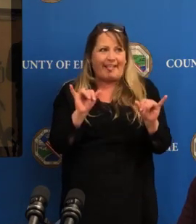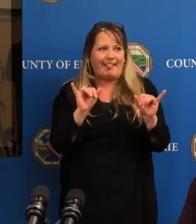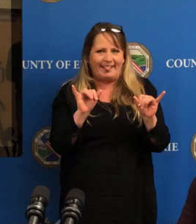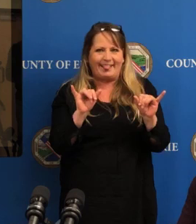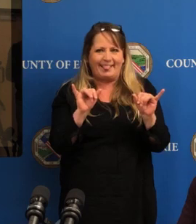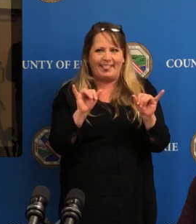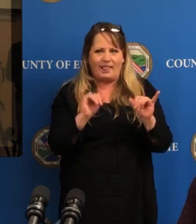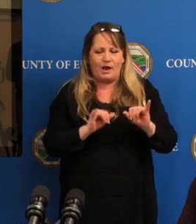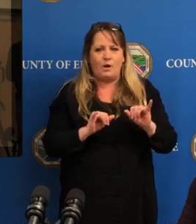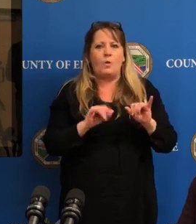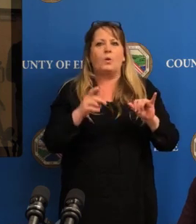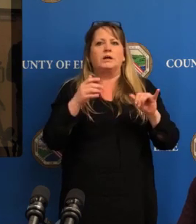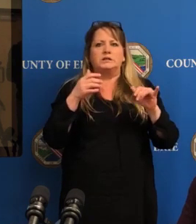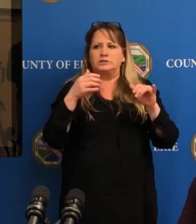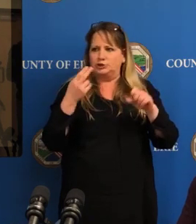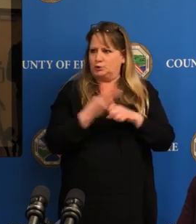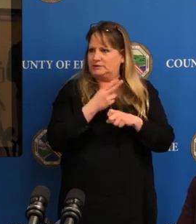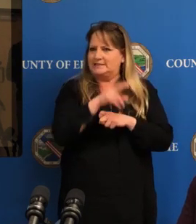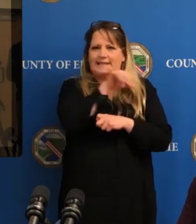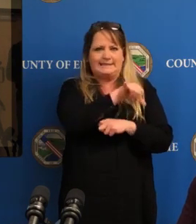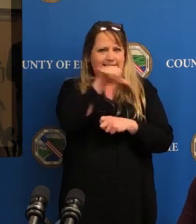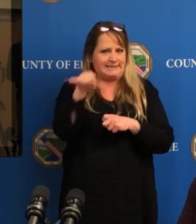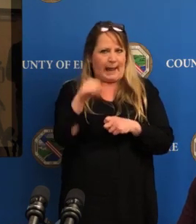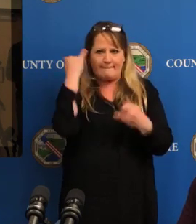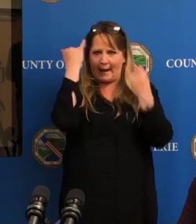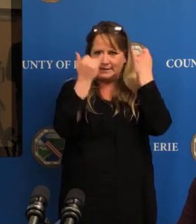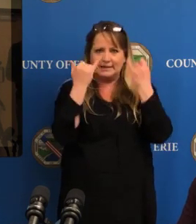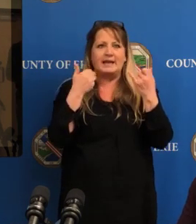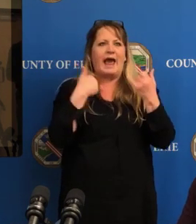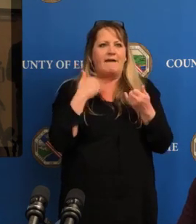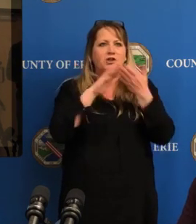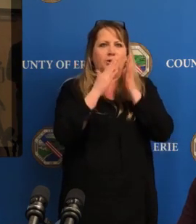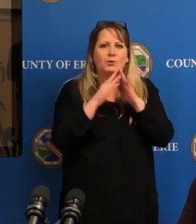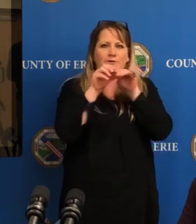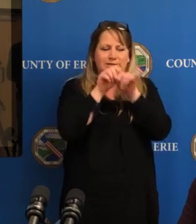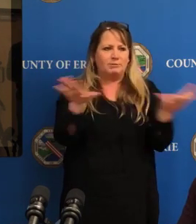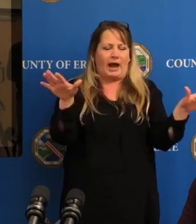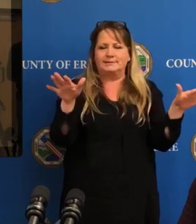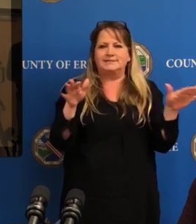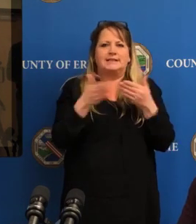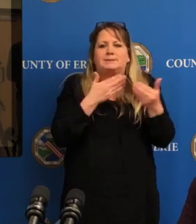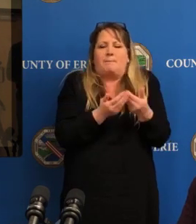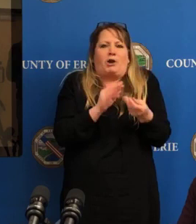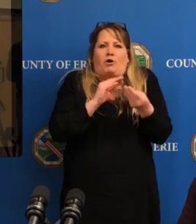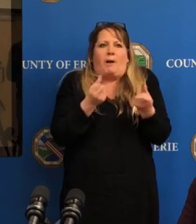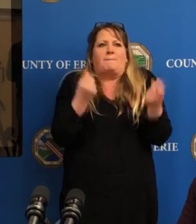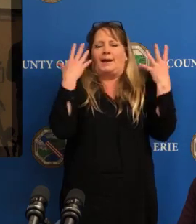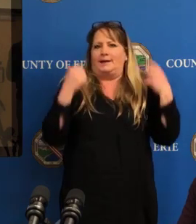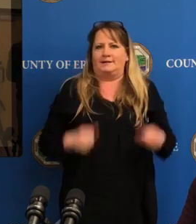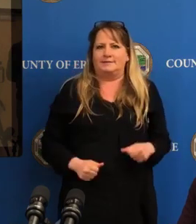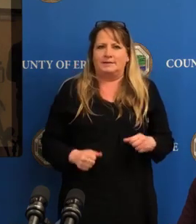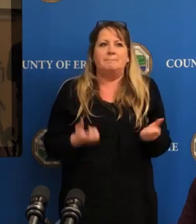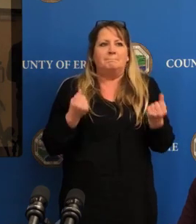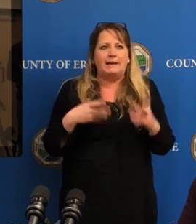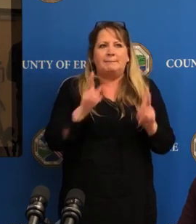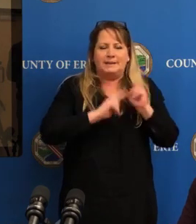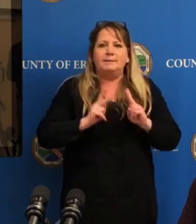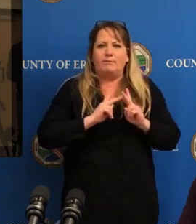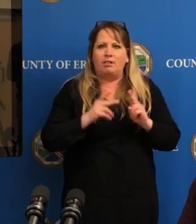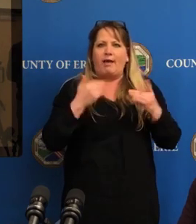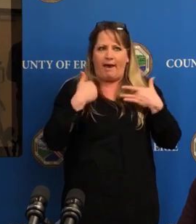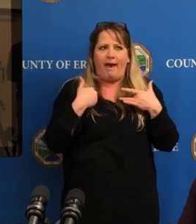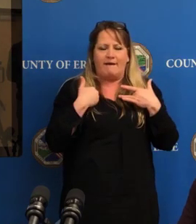are operating under the same assumptions that we have community spread and many people are infected, and we have to practice